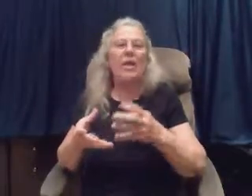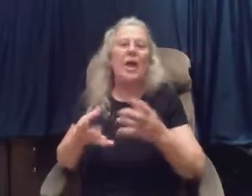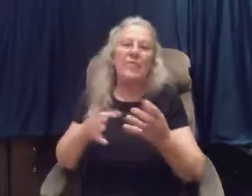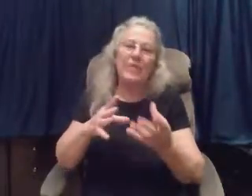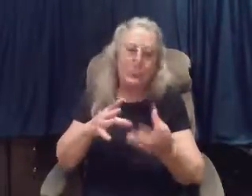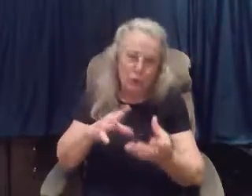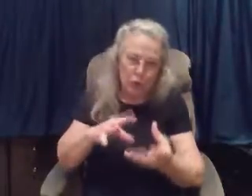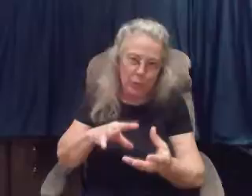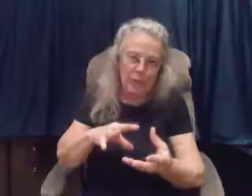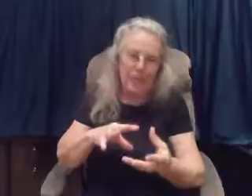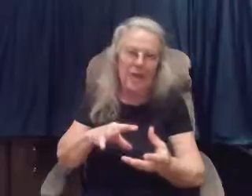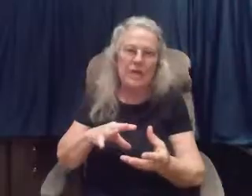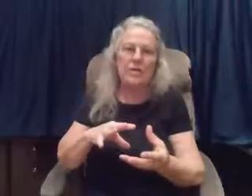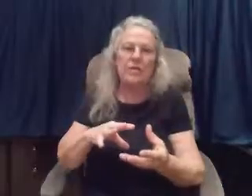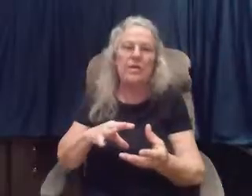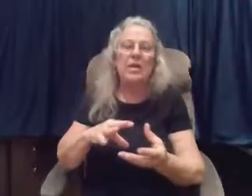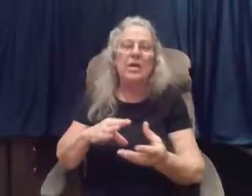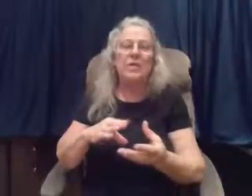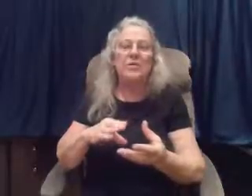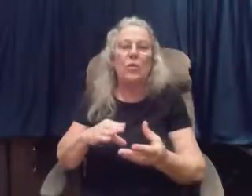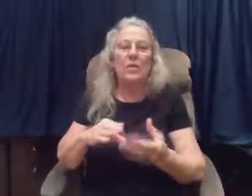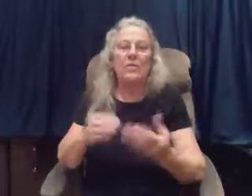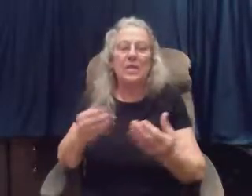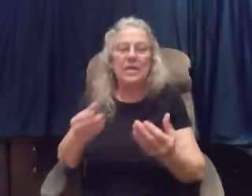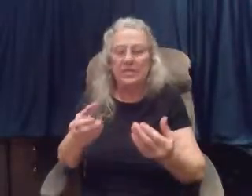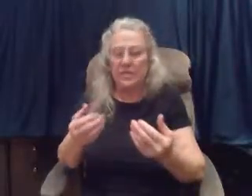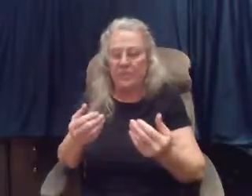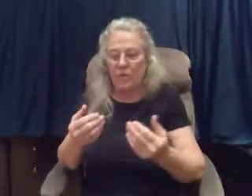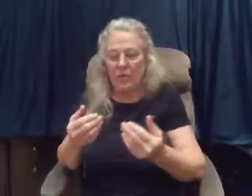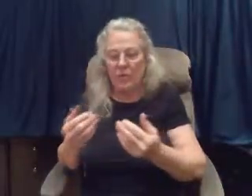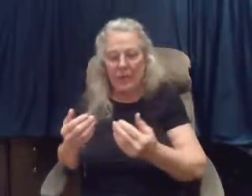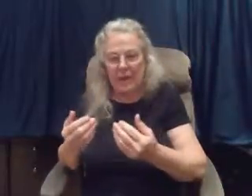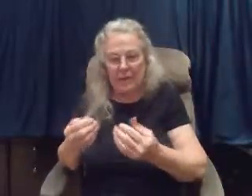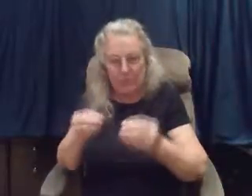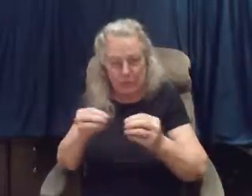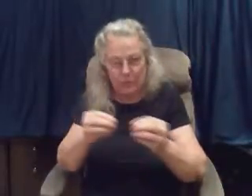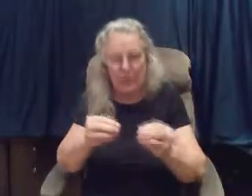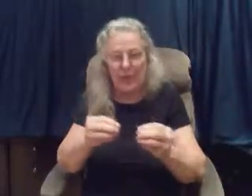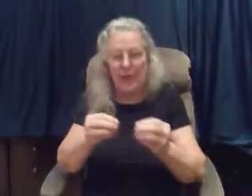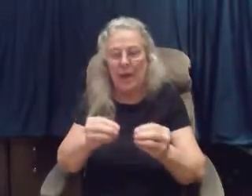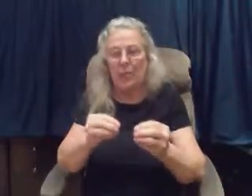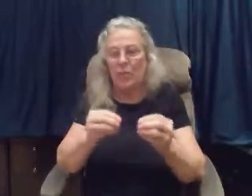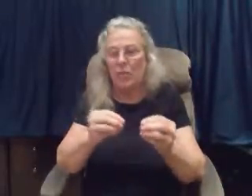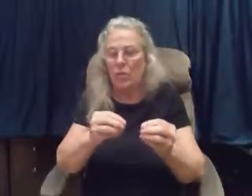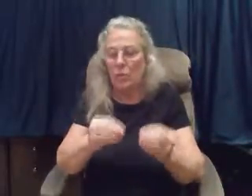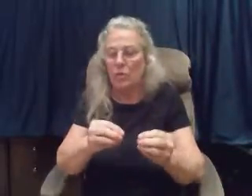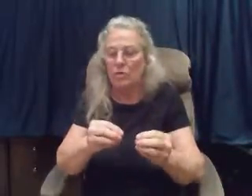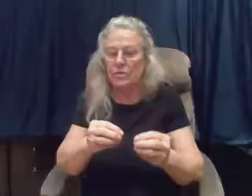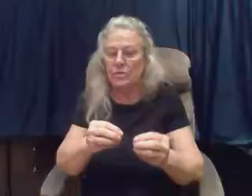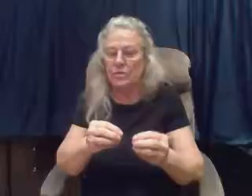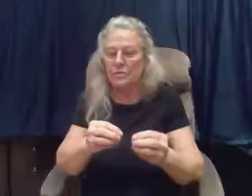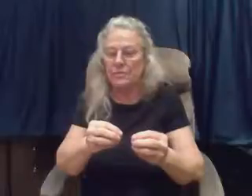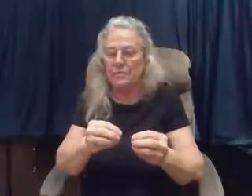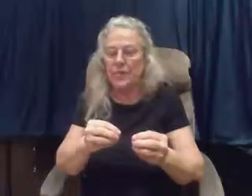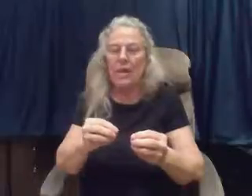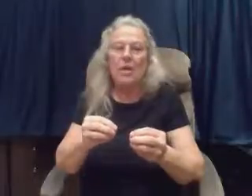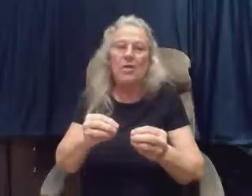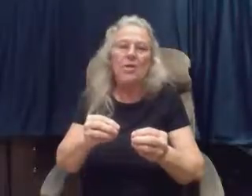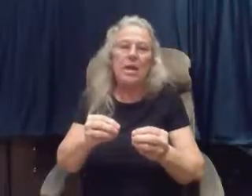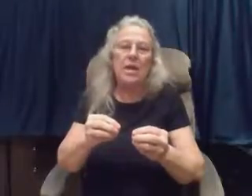lot of interpretation, so it's easy for a beginner to pick up on the words. Looking at